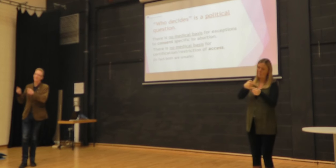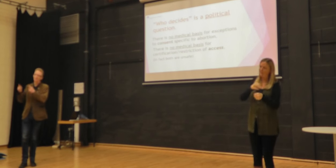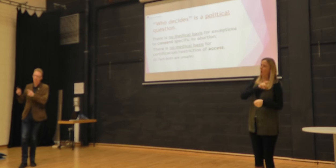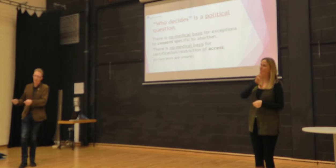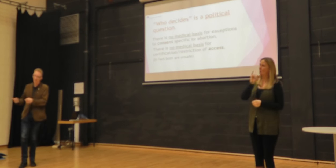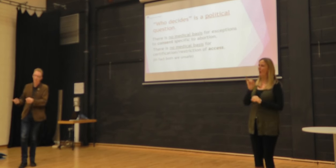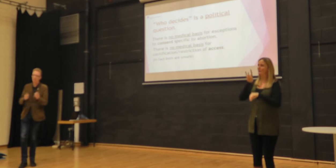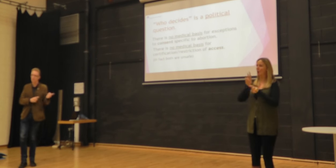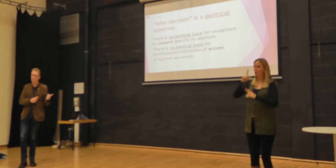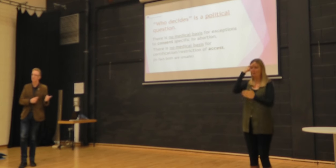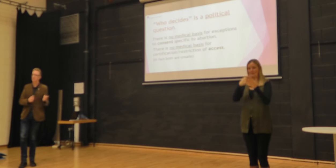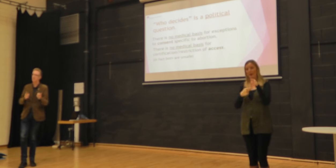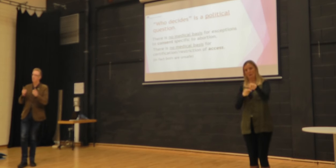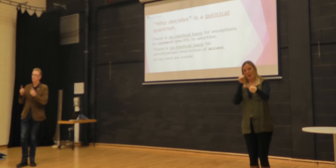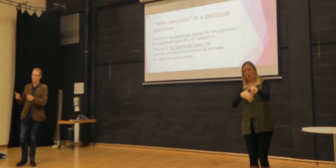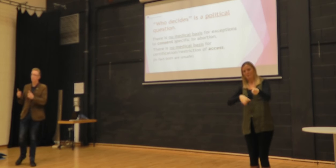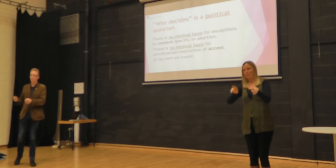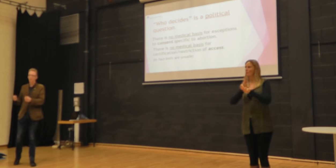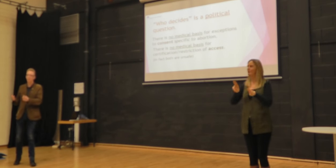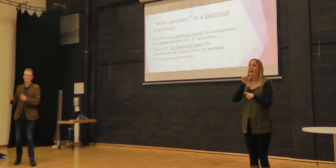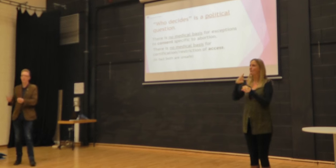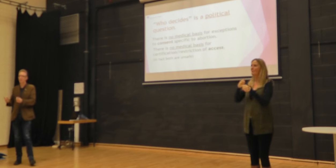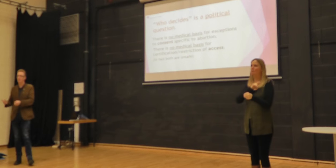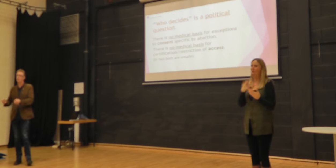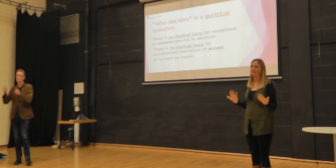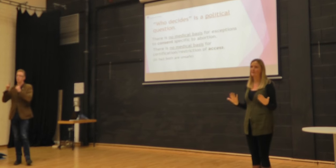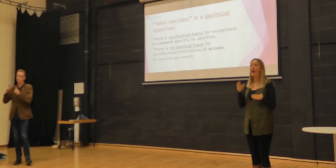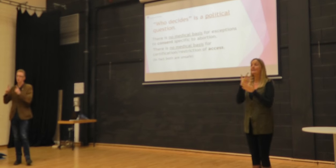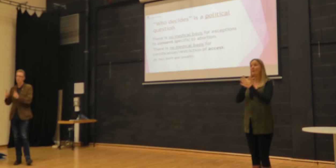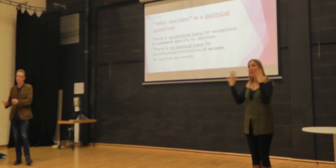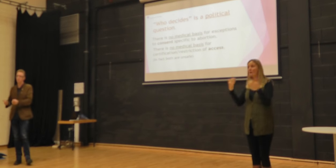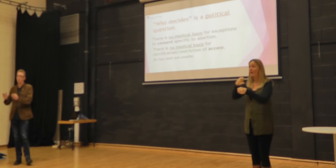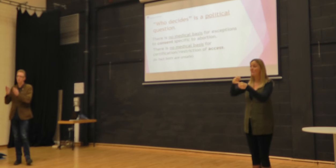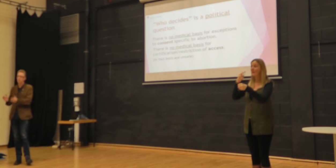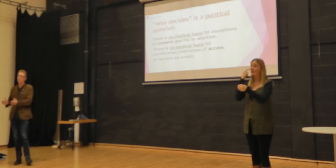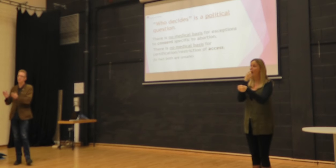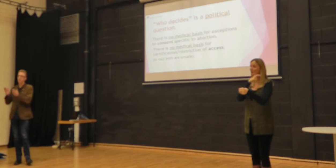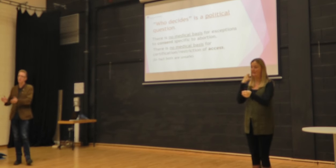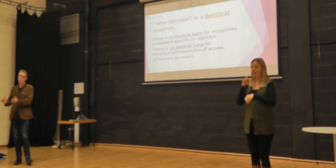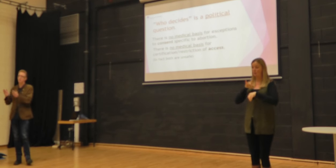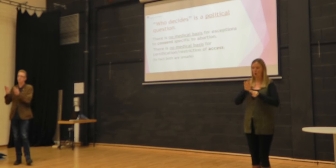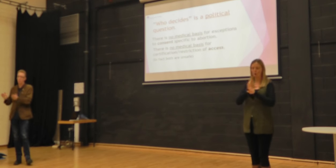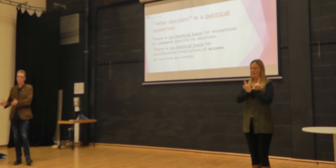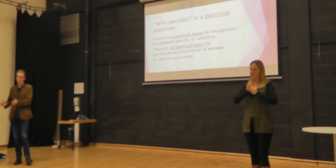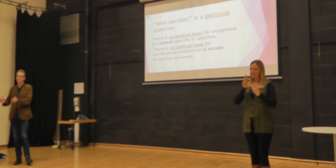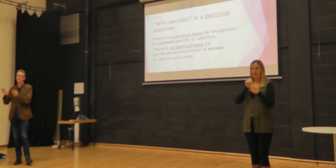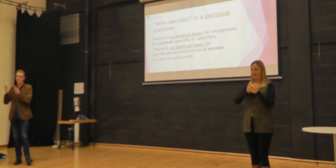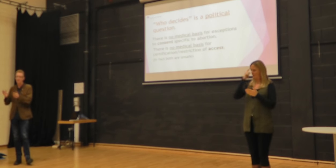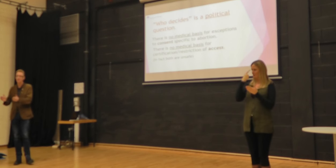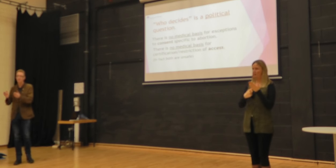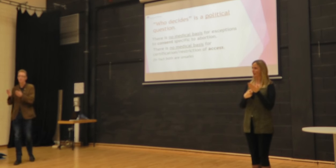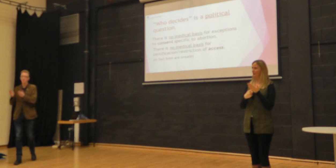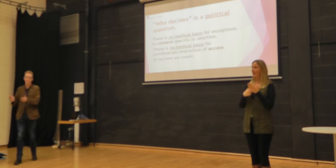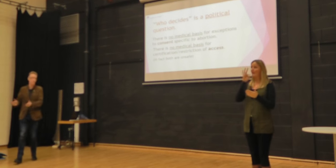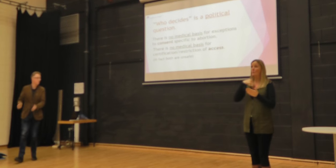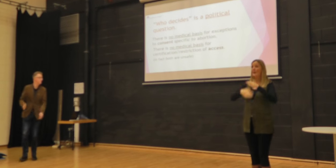it, and in fact, as I've said, there is quite a lot of medical evidence that you should not do it. Restricting access to abortions